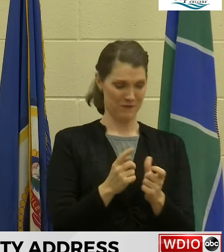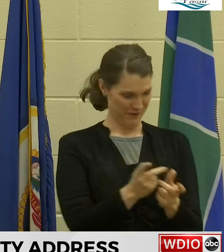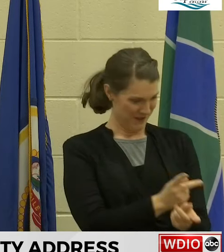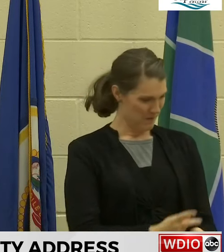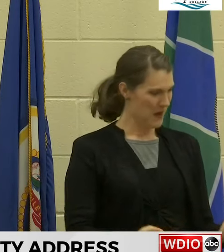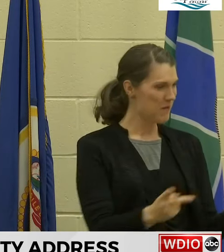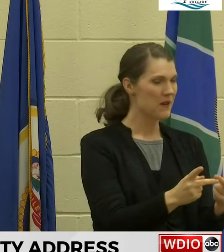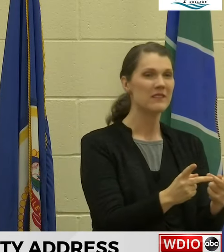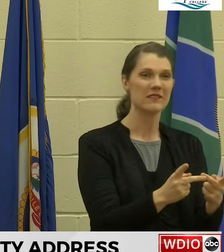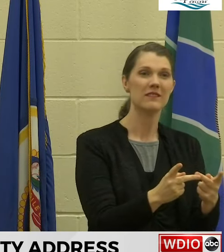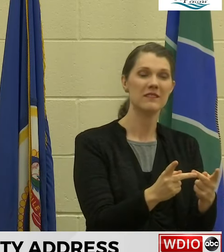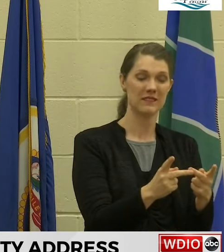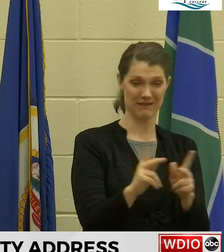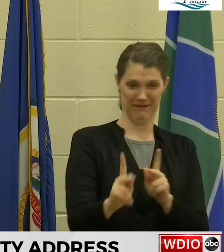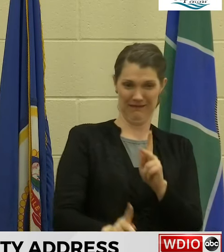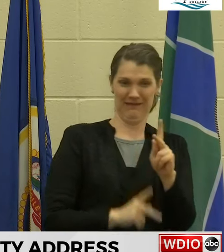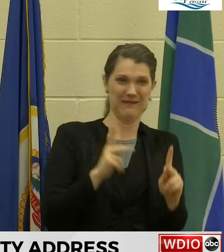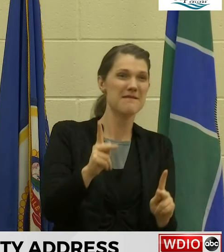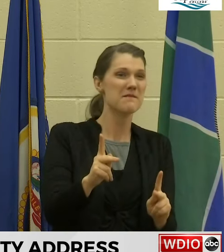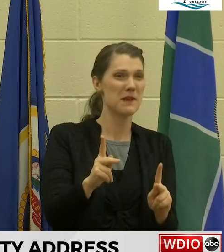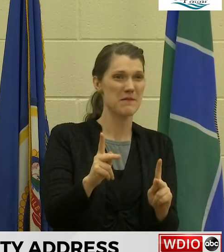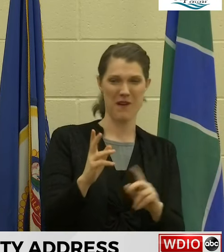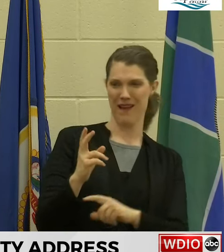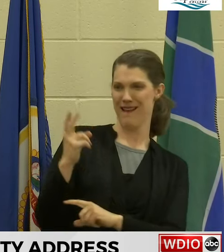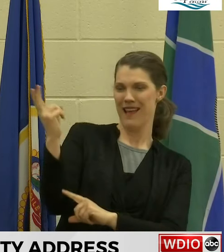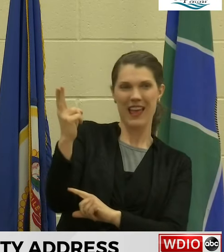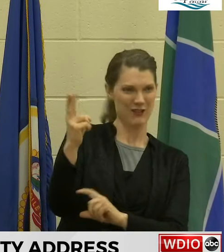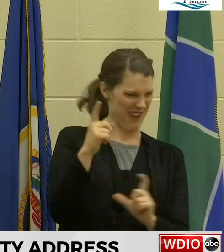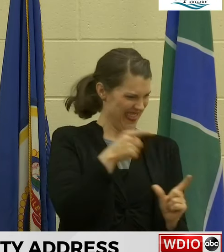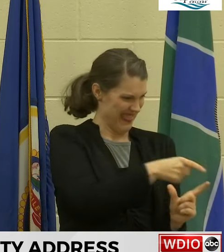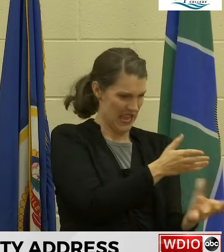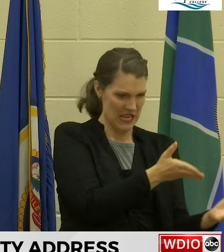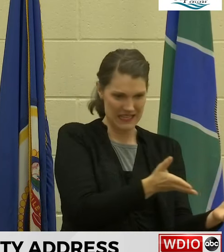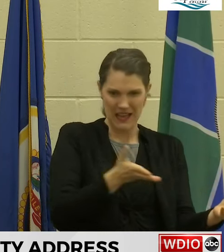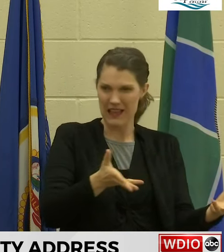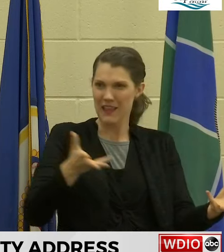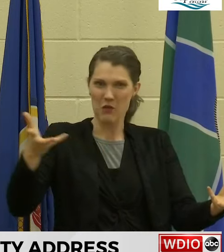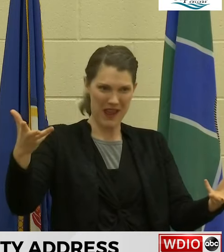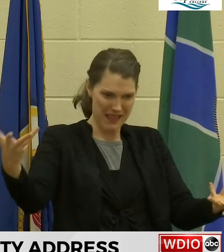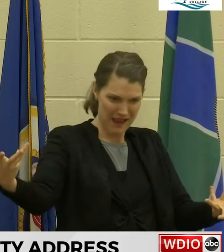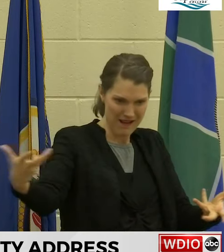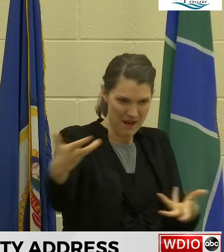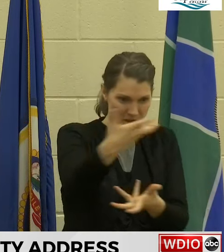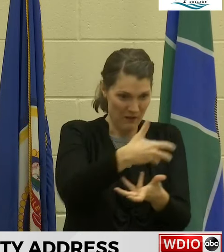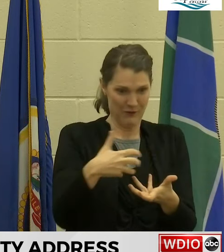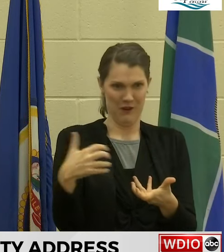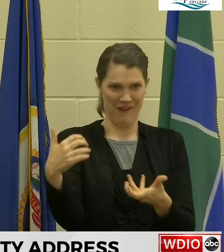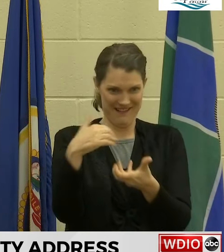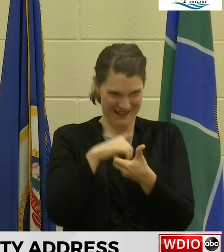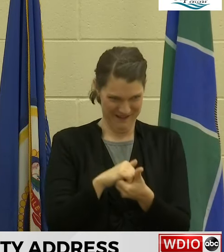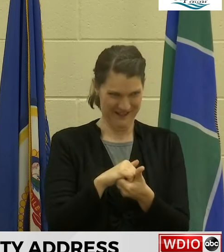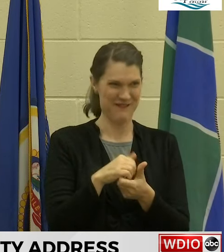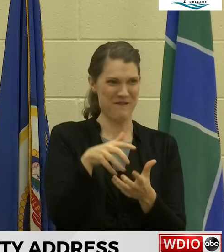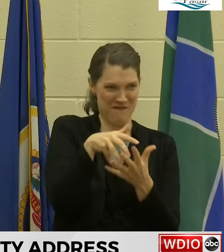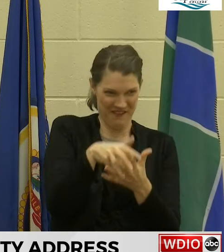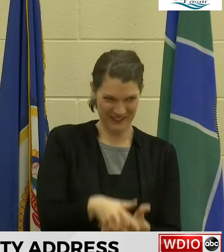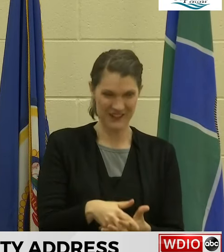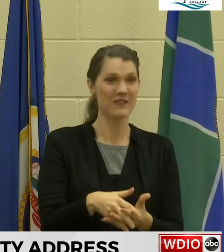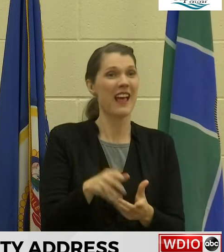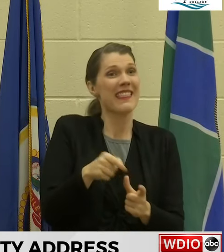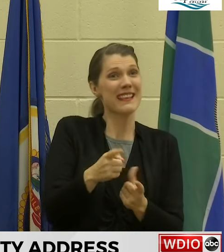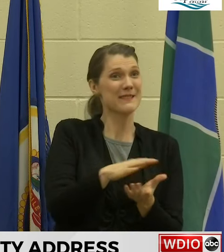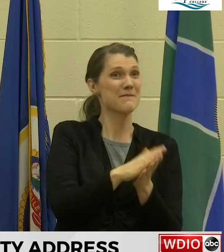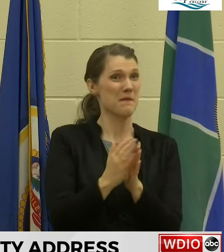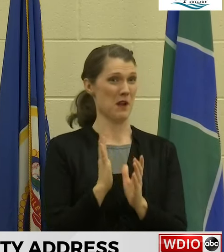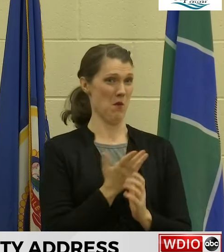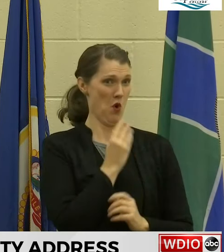people, and our history, because these are the elements that ground us. They connect us. They call us